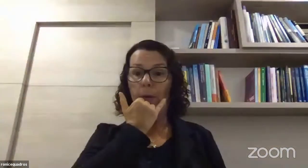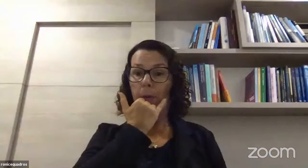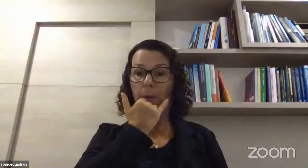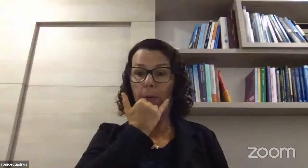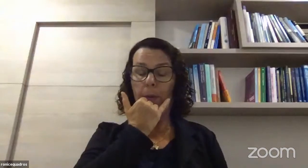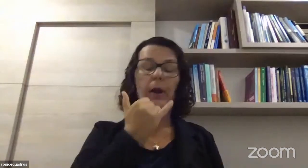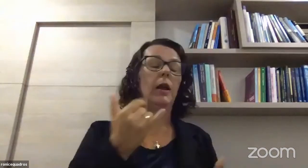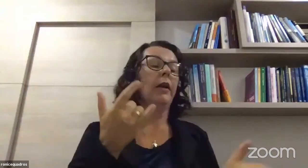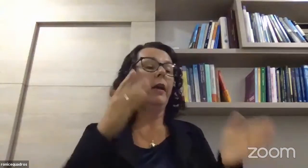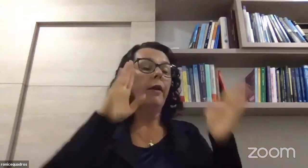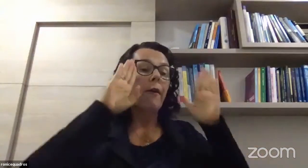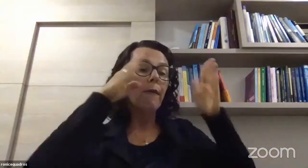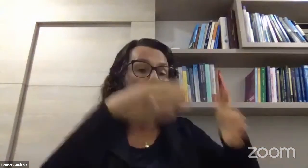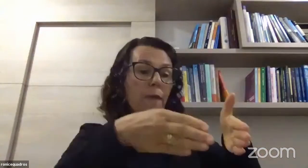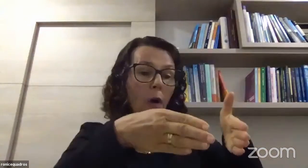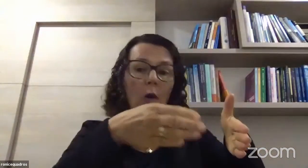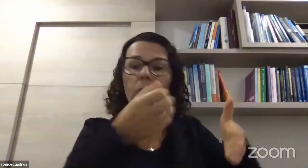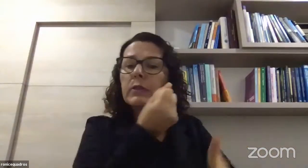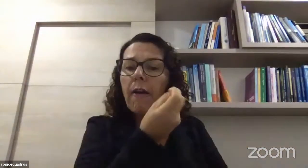Many researchers